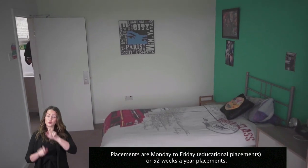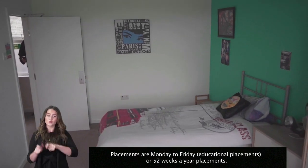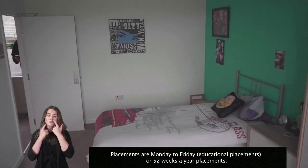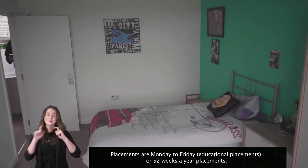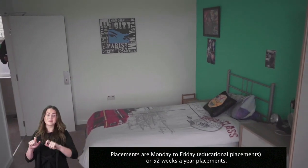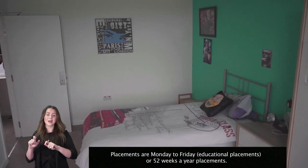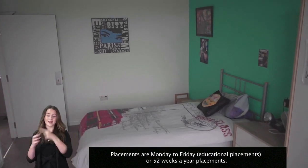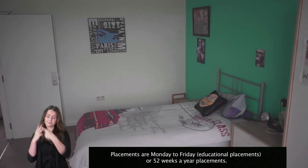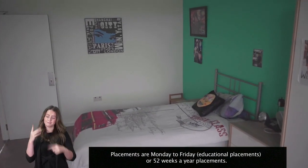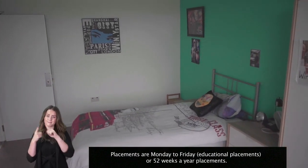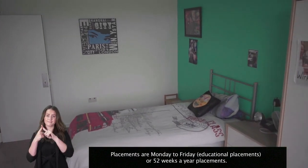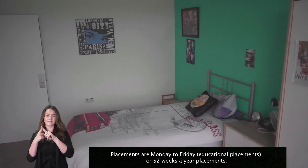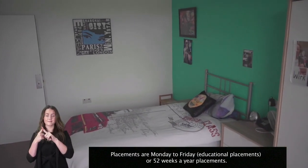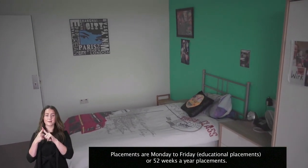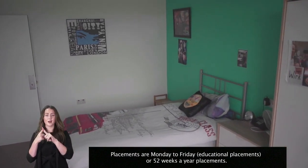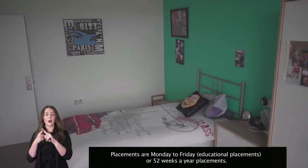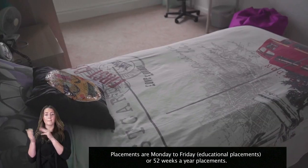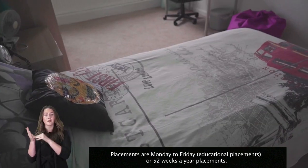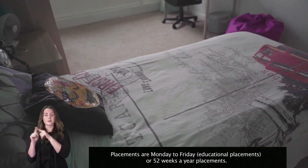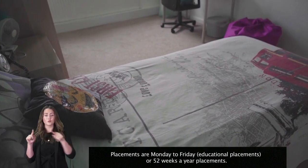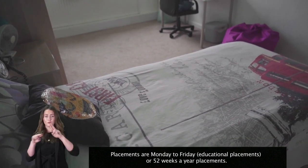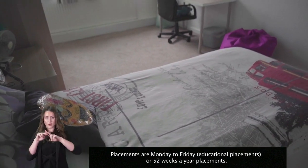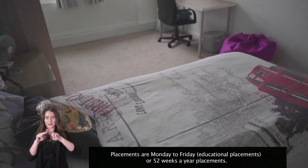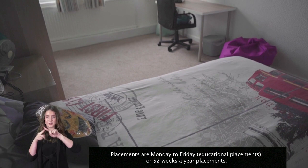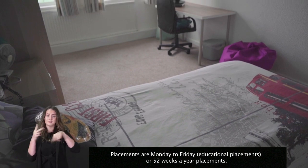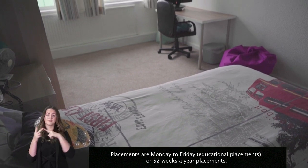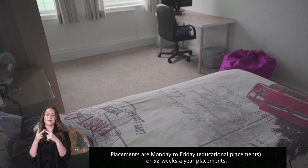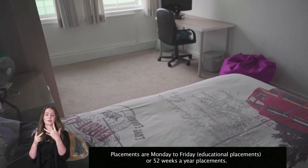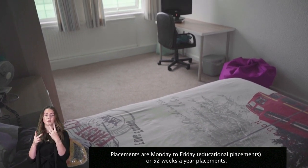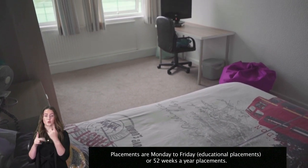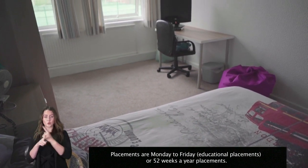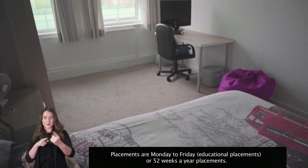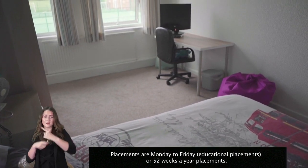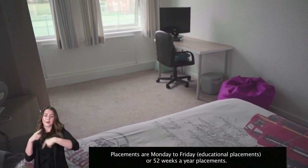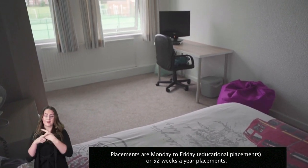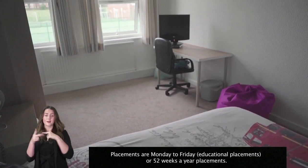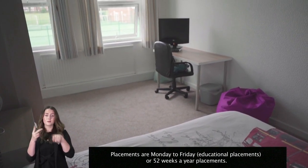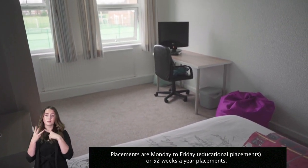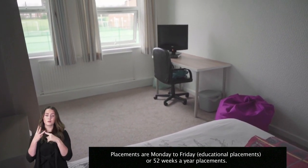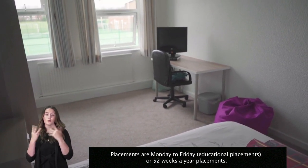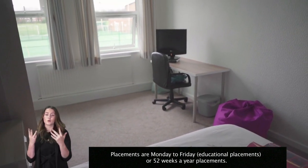Placements are Monday to Friday educational placements or 52 weeks a year placements.